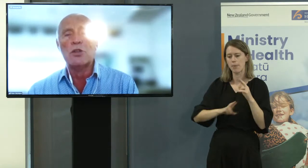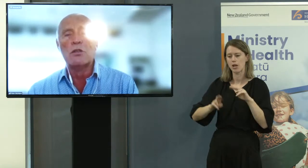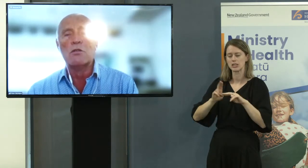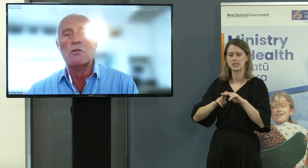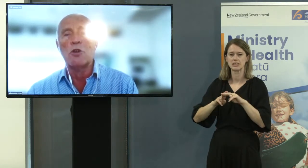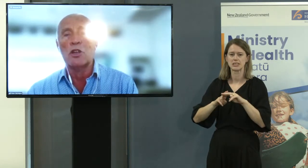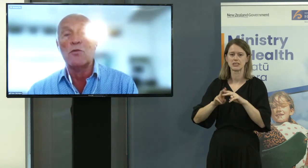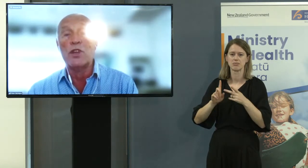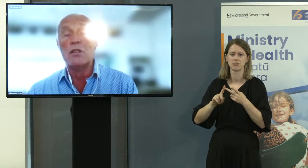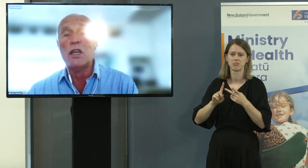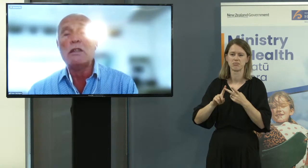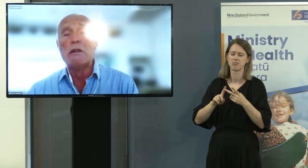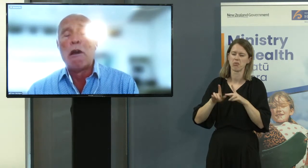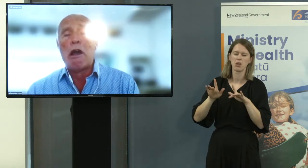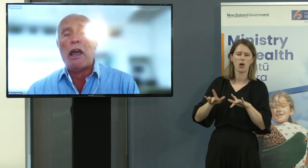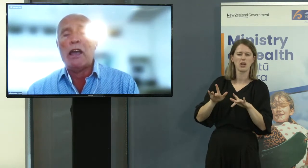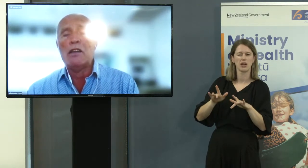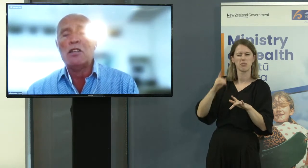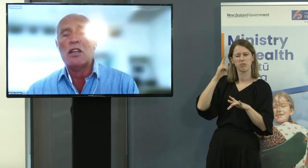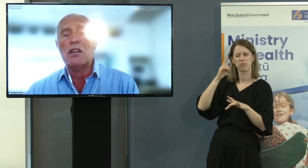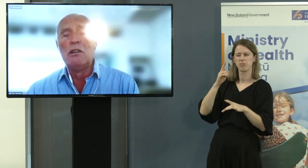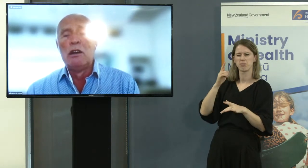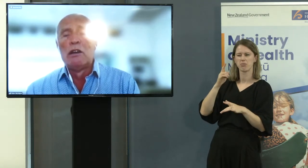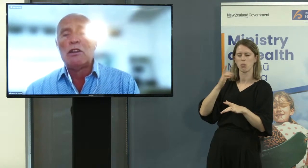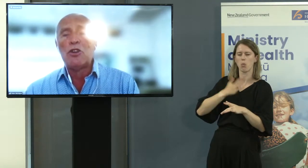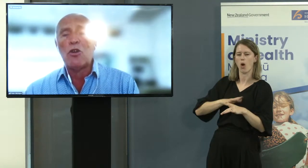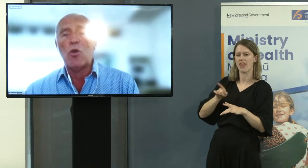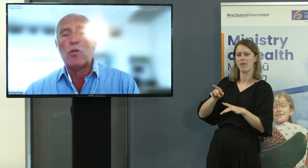are just not convinced yet, and